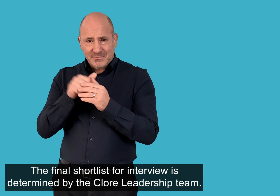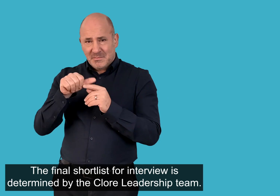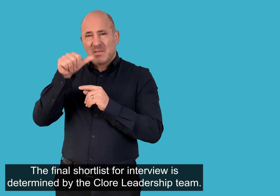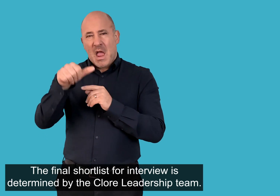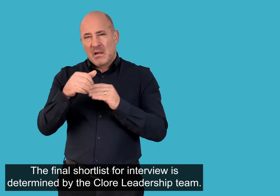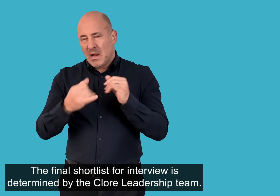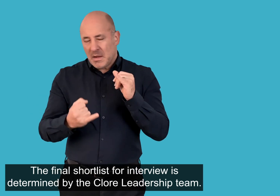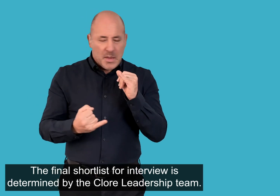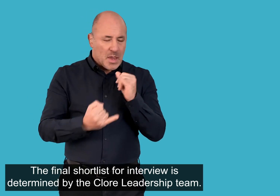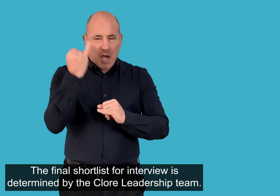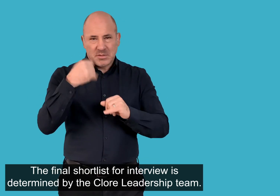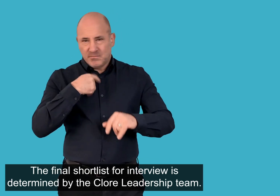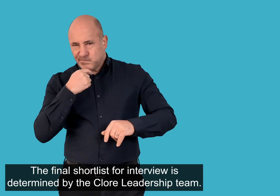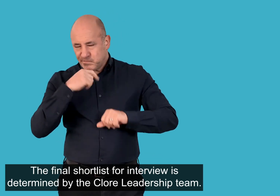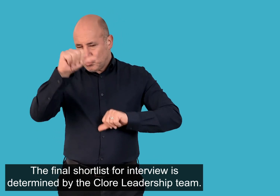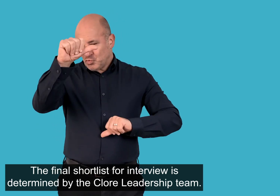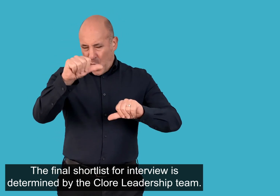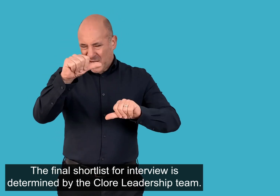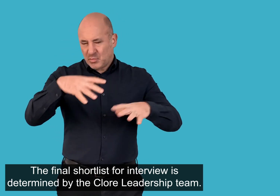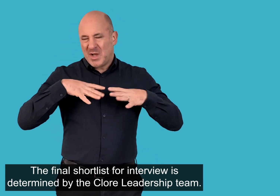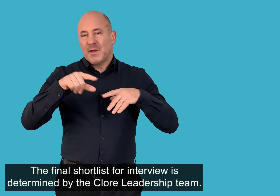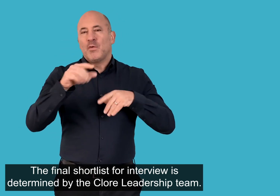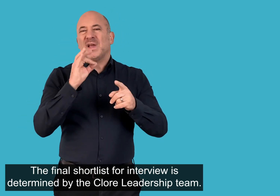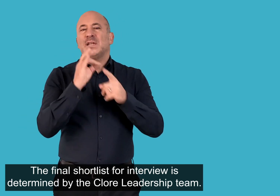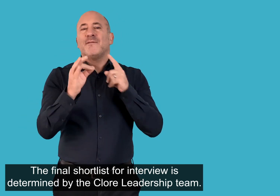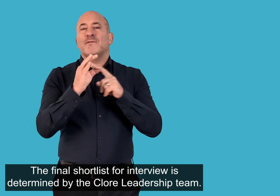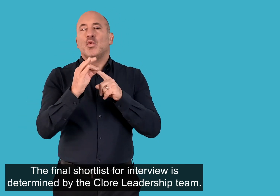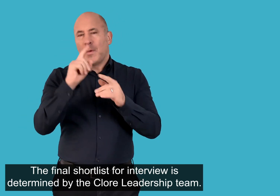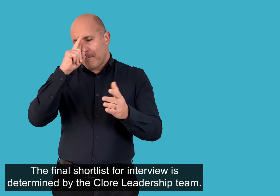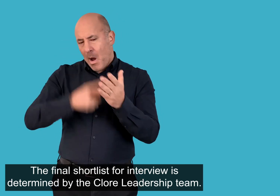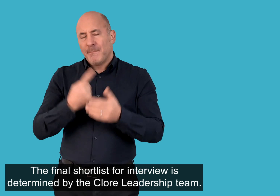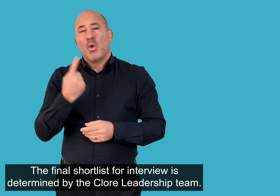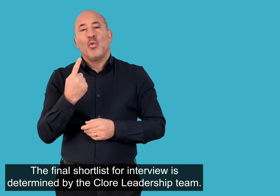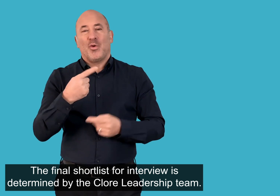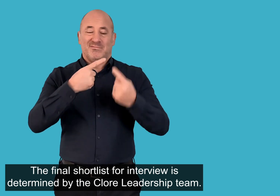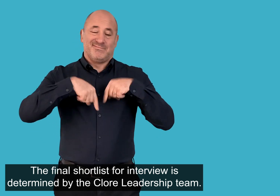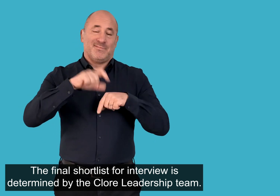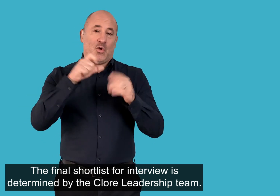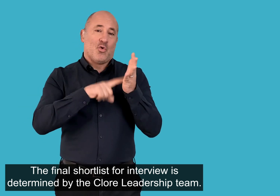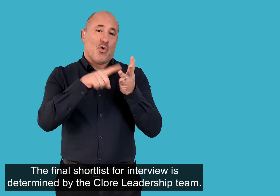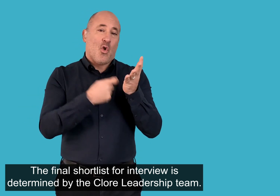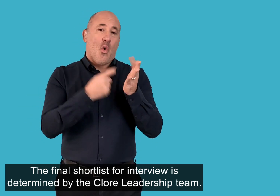The final shortlist for interview is determined by the Clore leadership team.